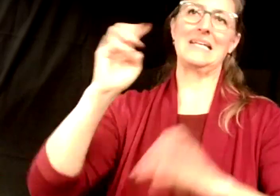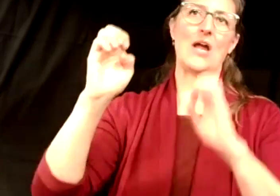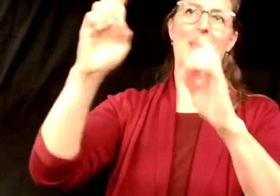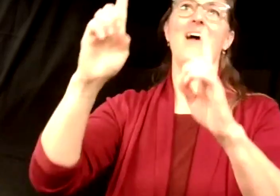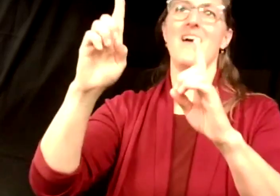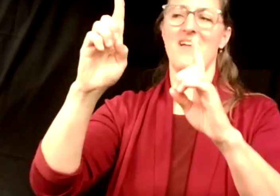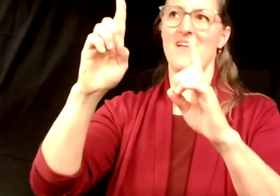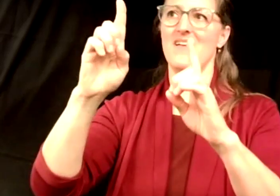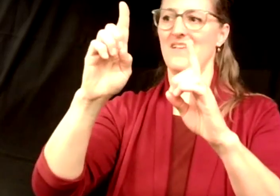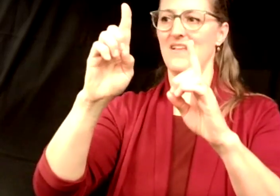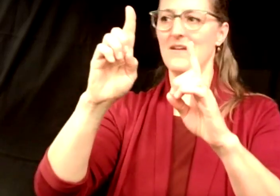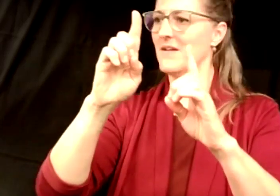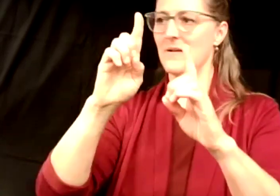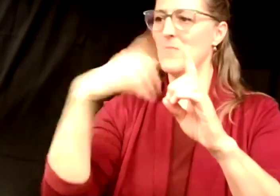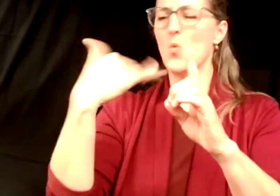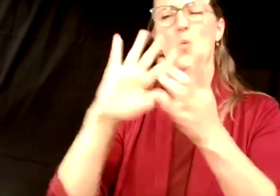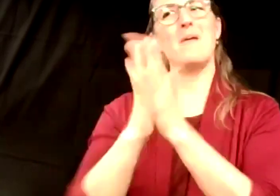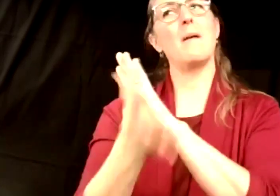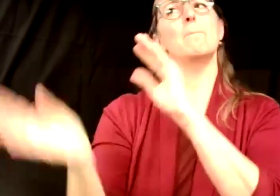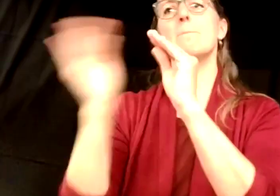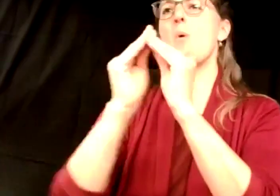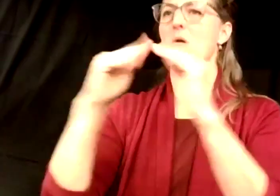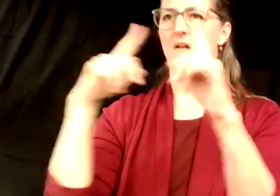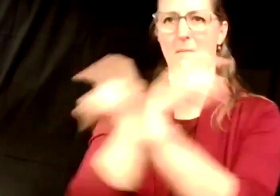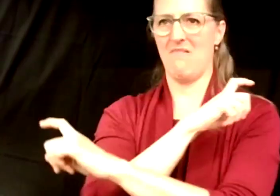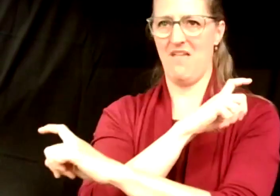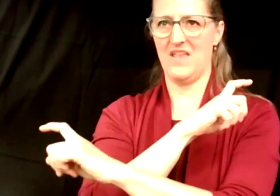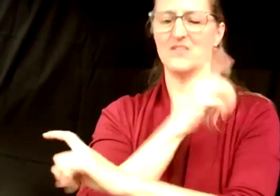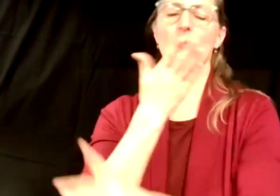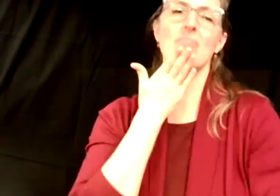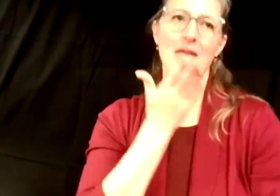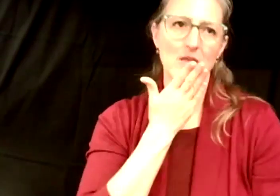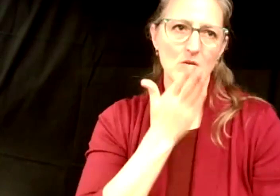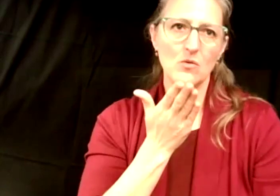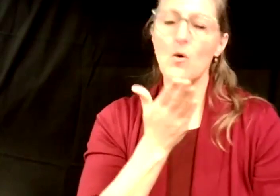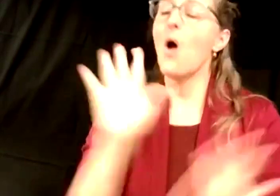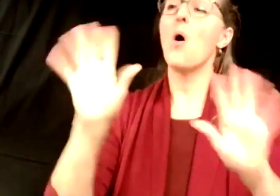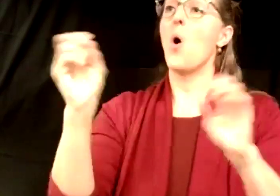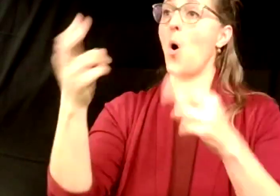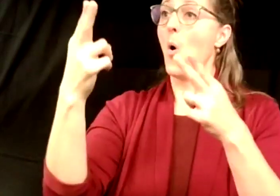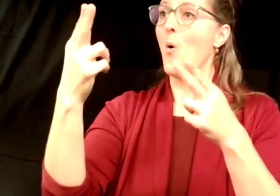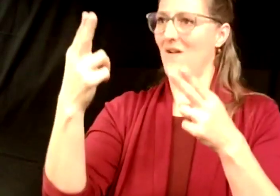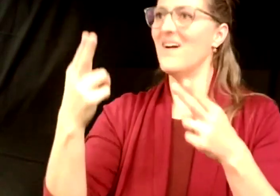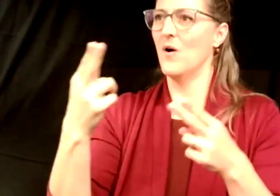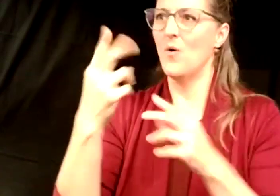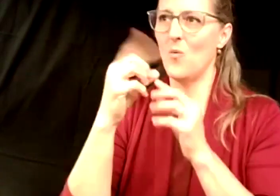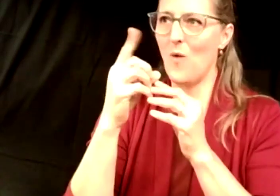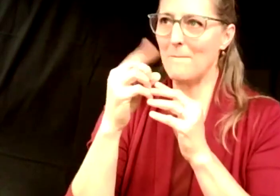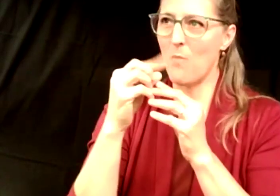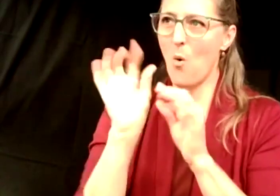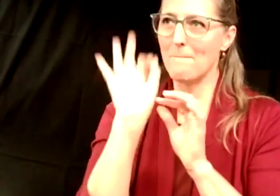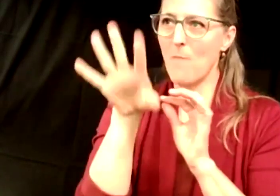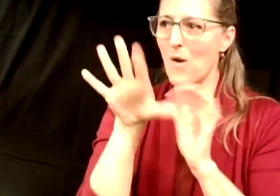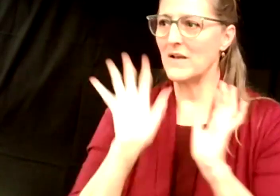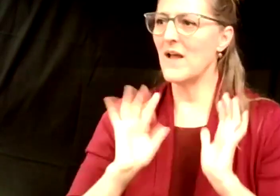that it becomes way more complicated. So thank you. Oh, and one more little point.